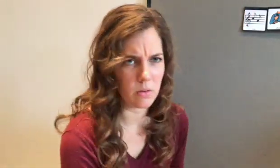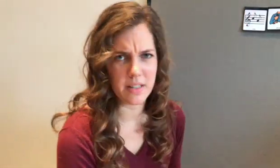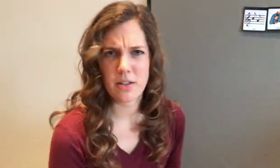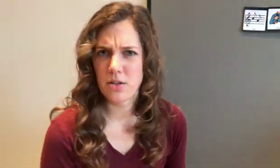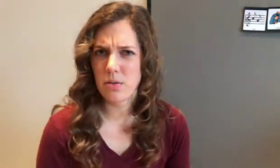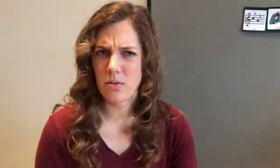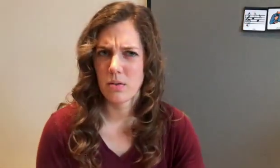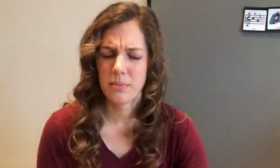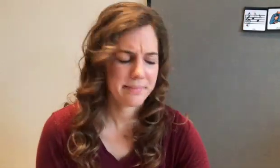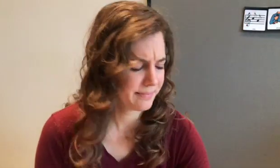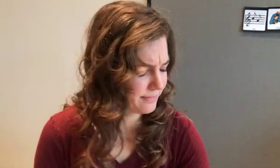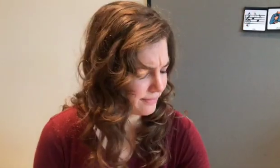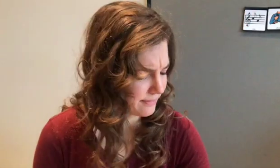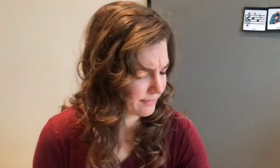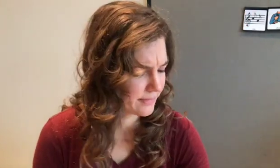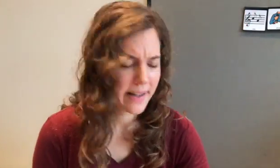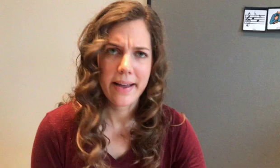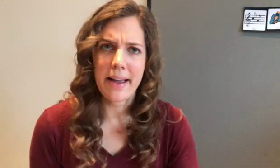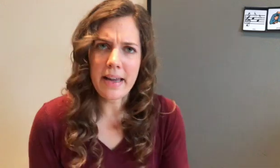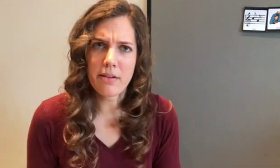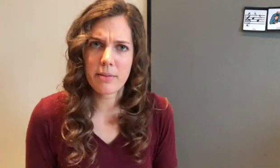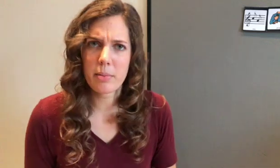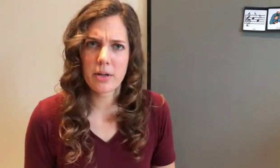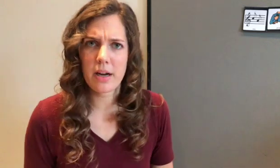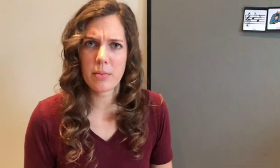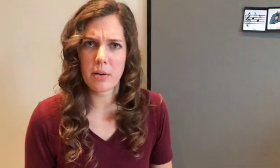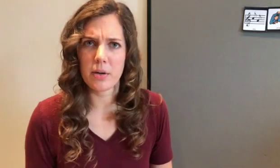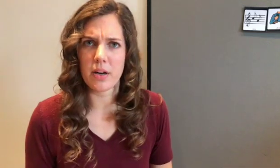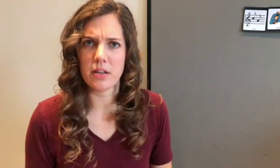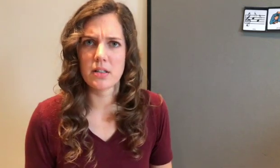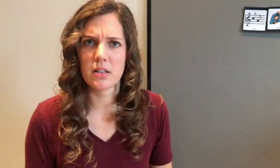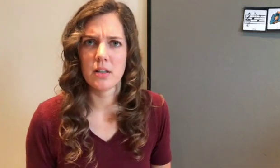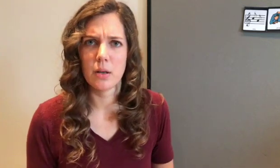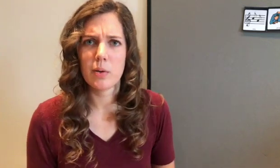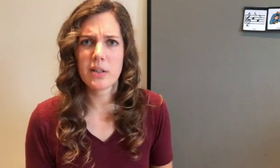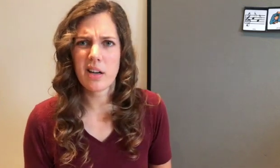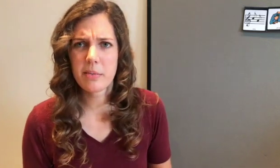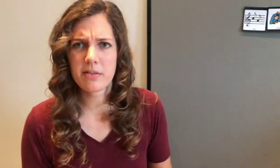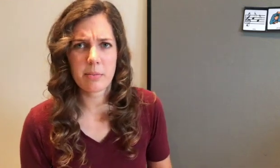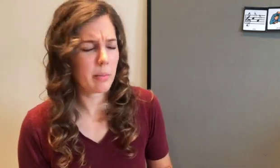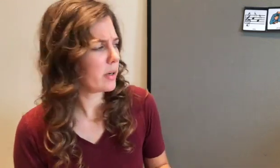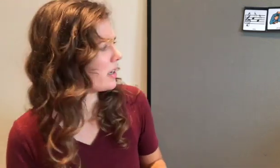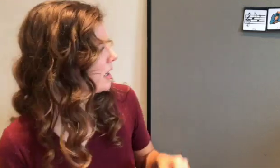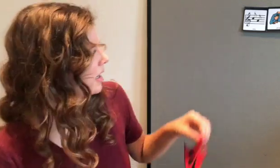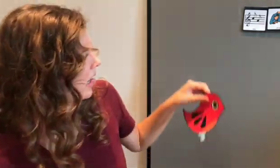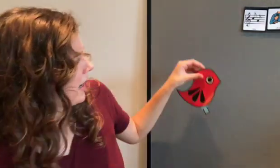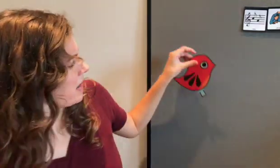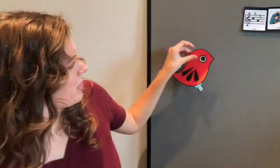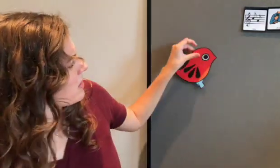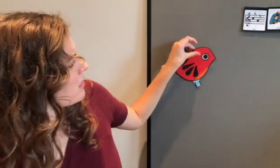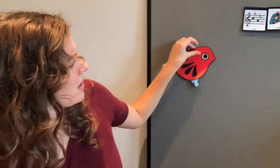it two? I can't remember how many birds. Will you help me remember? I'm gonna put them on.